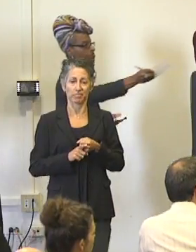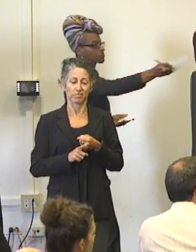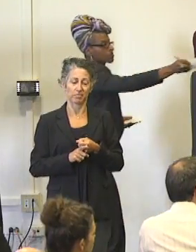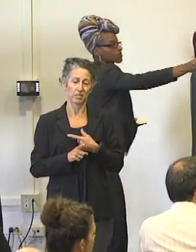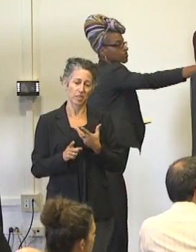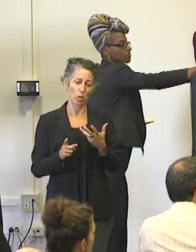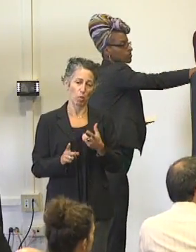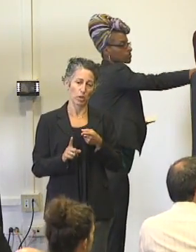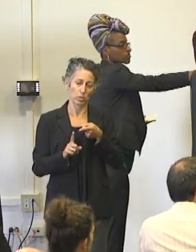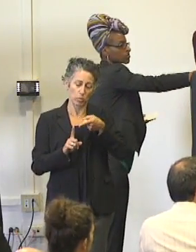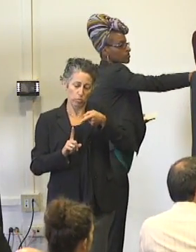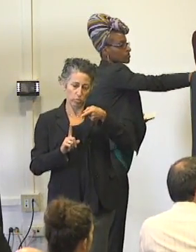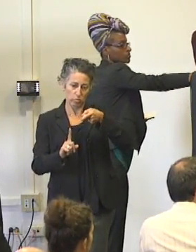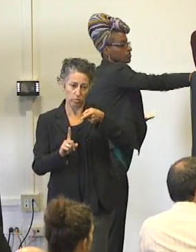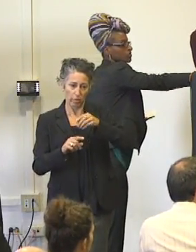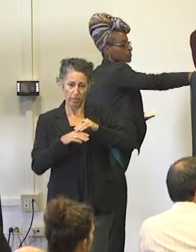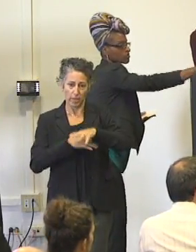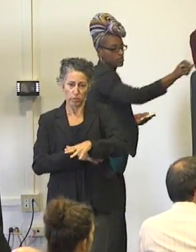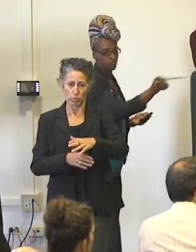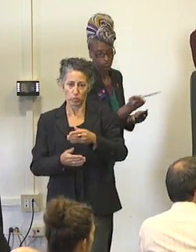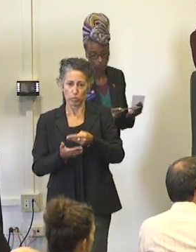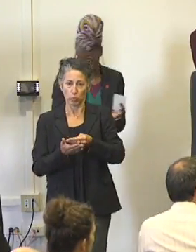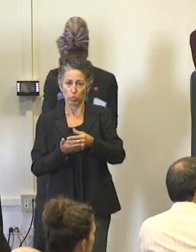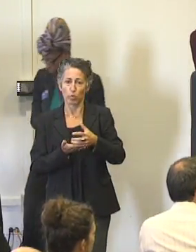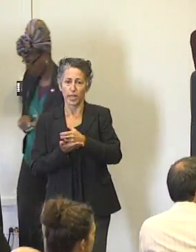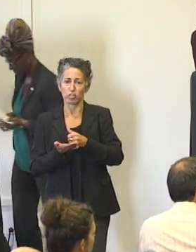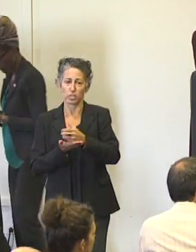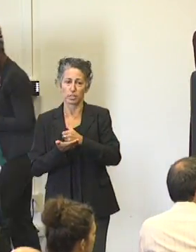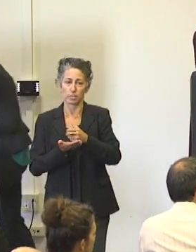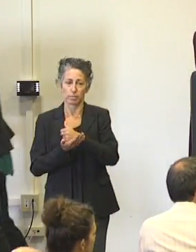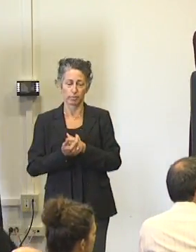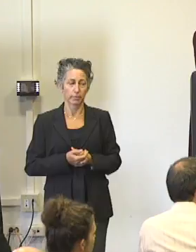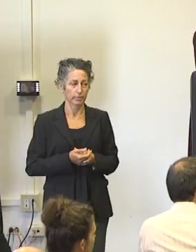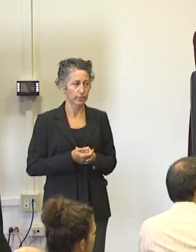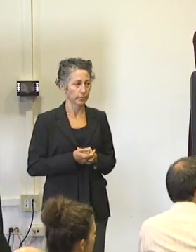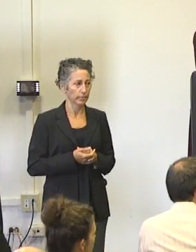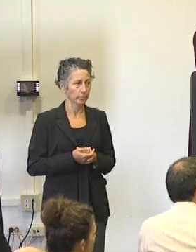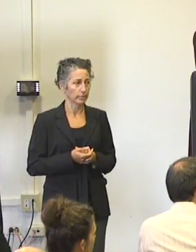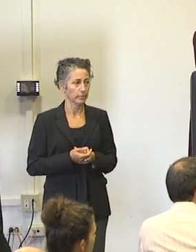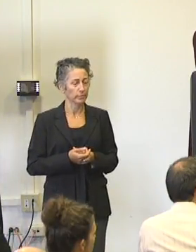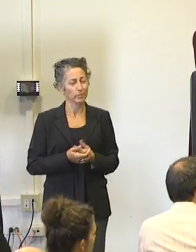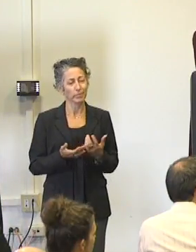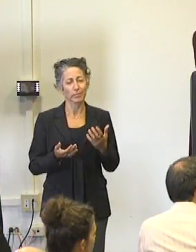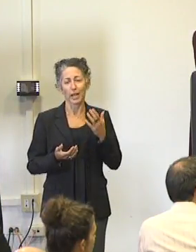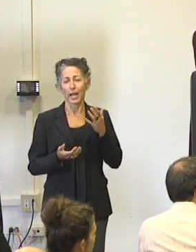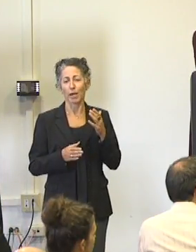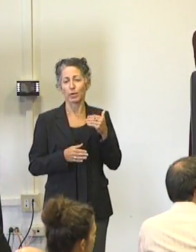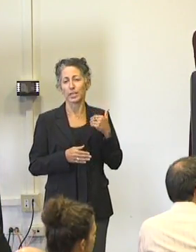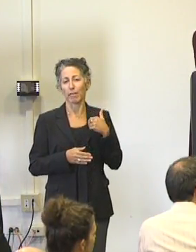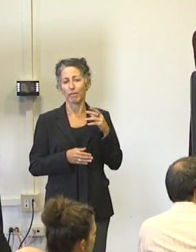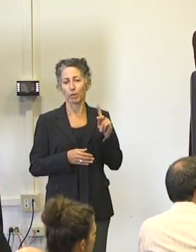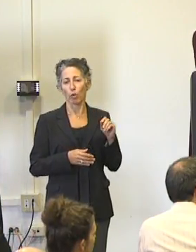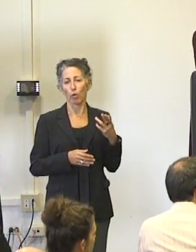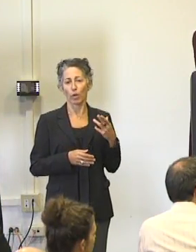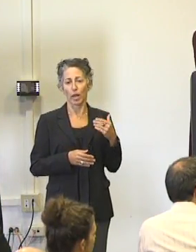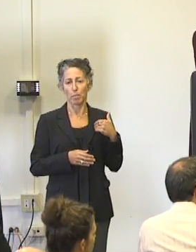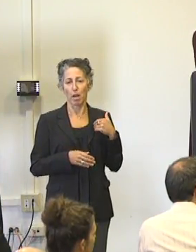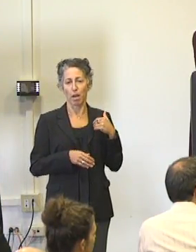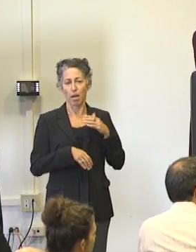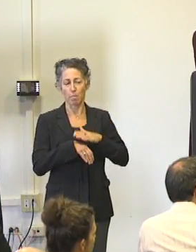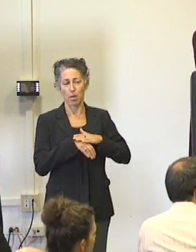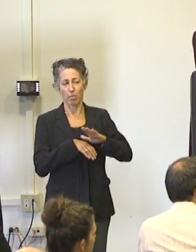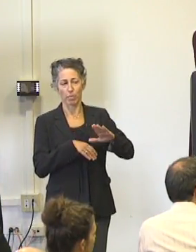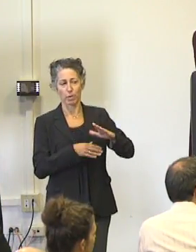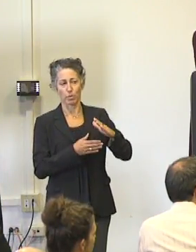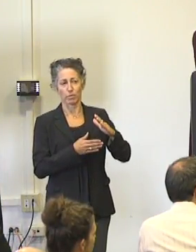wages. And you see that again and again. I'm on the mailing list of these people, so I know they sent out mailings. You know, another Koch-funded organization, Judicial